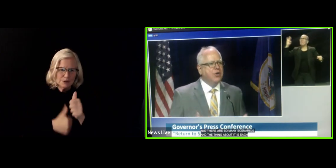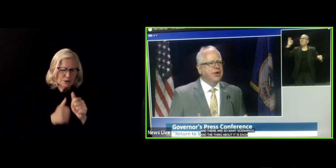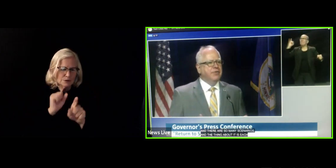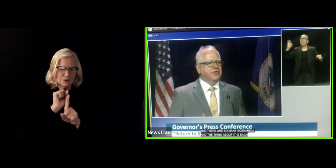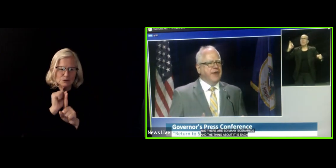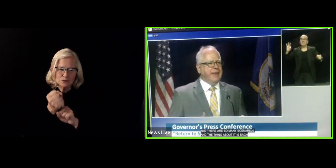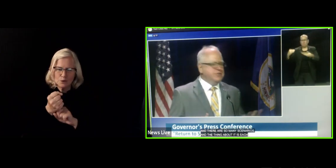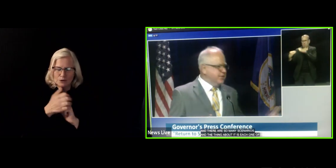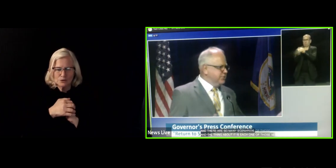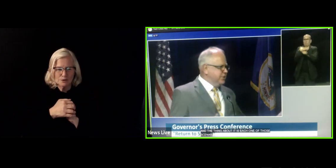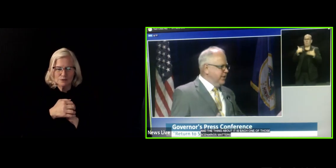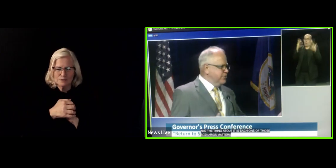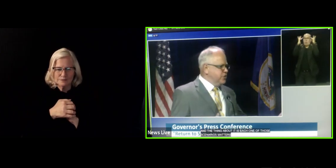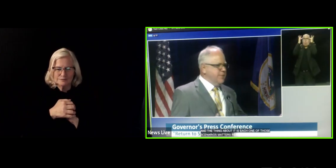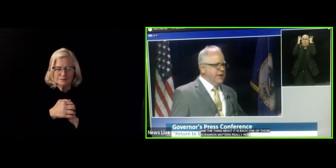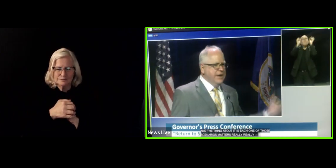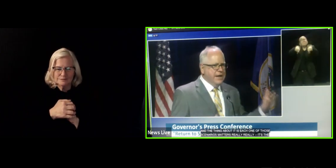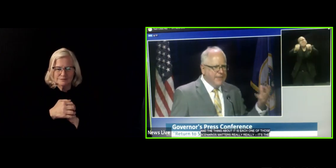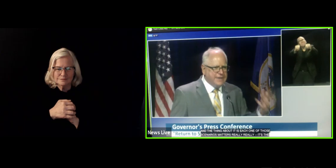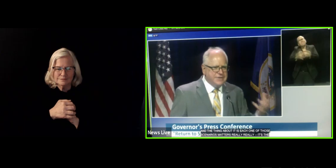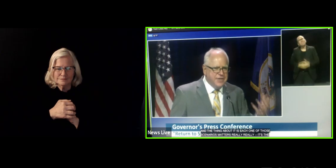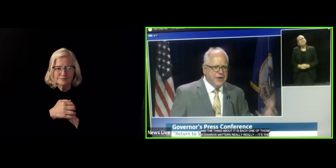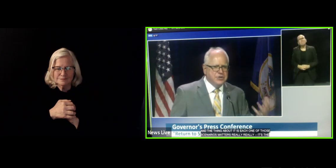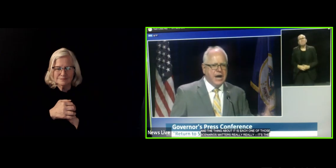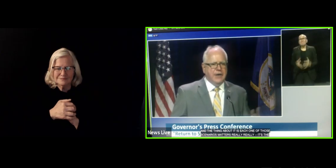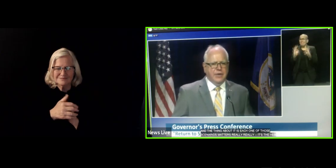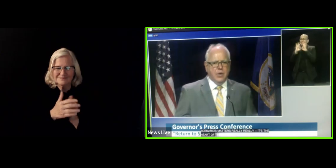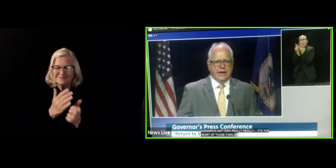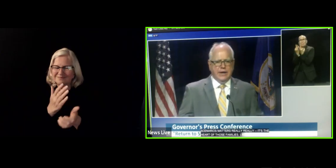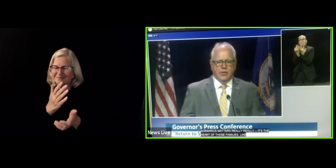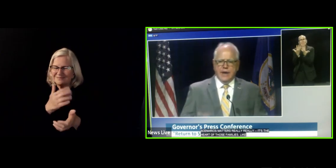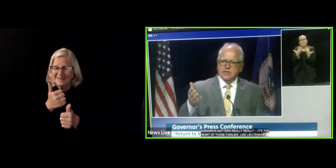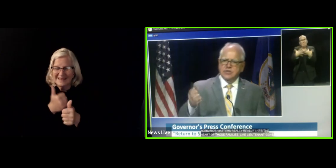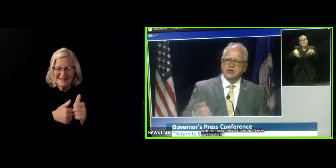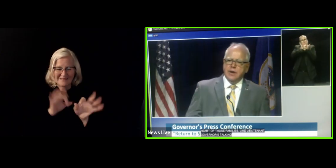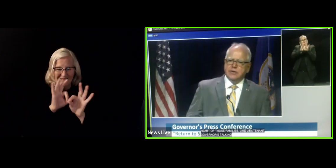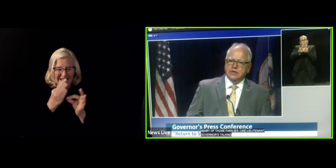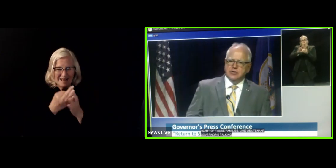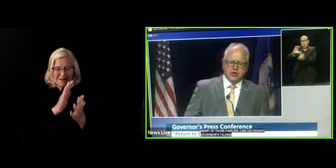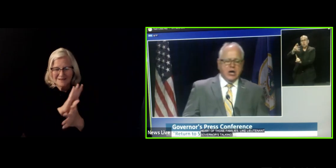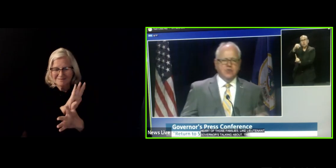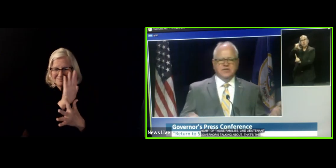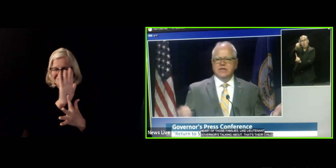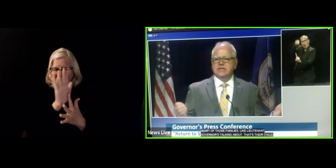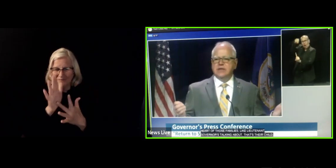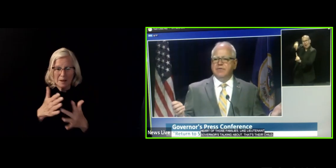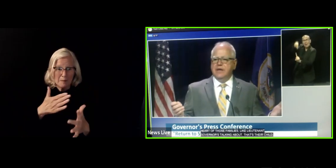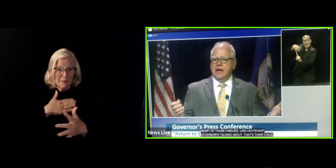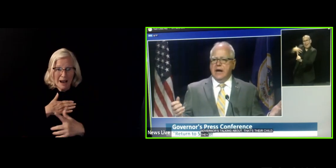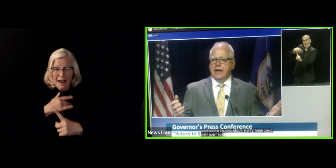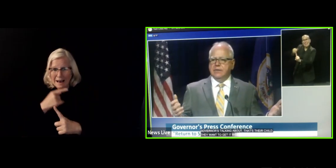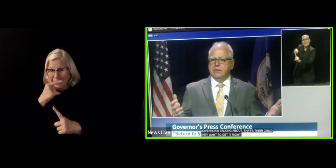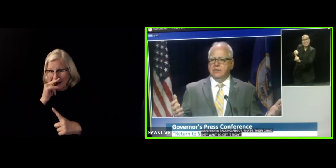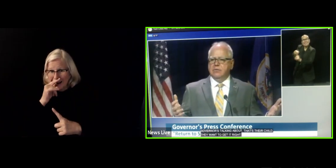heart of those families, like Lieutenant Governor's talking about. That's their child. They want to get it right. This issue around teachers, you've seen some of